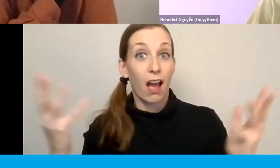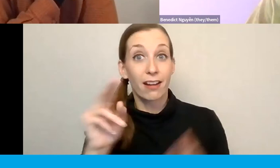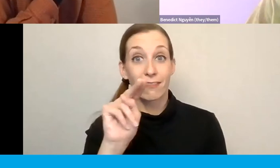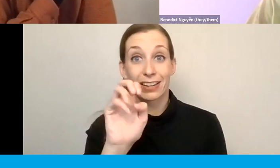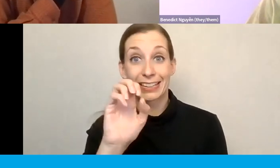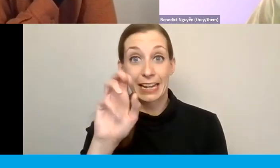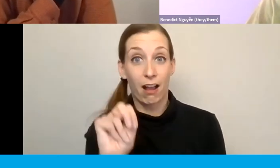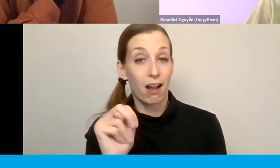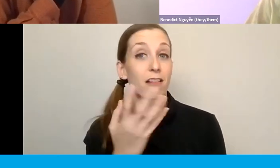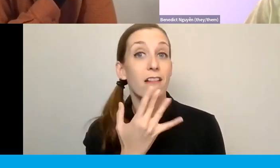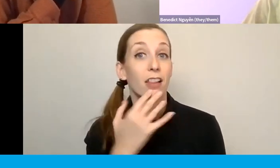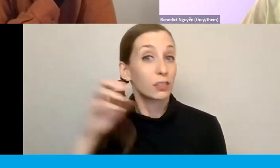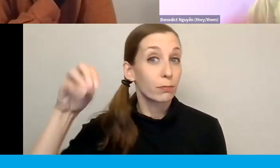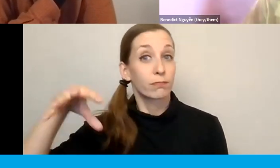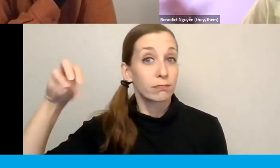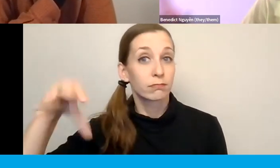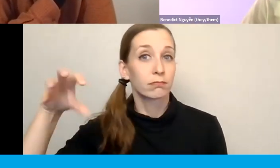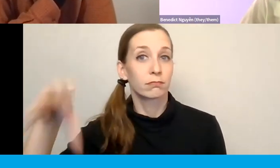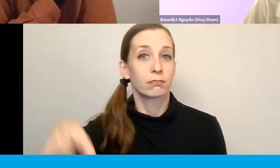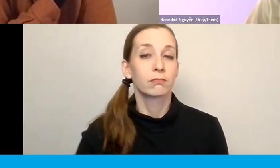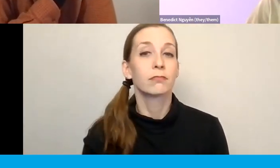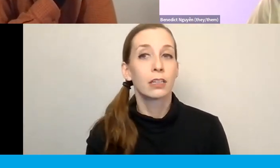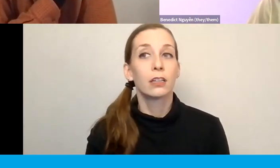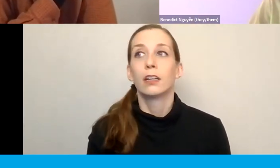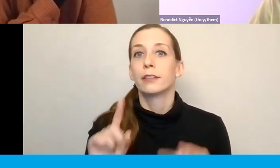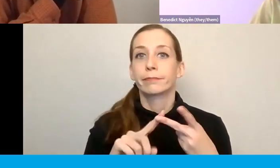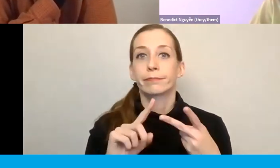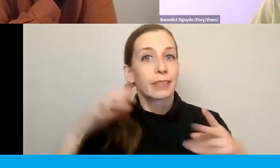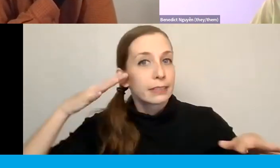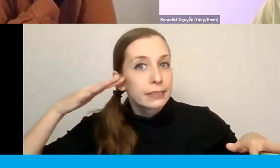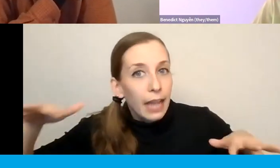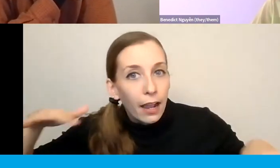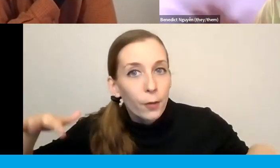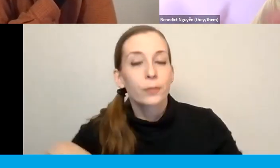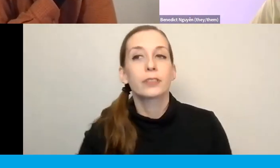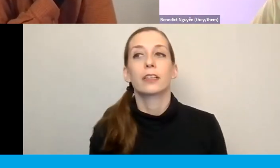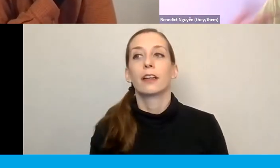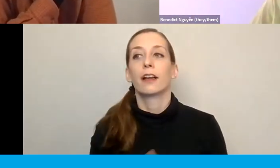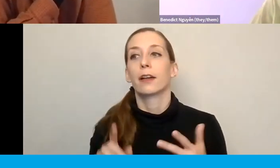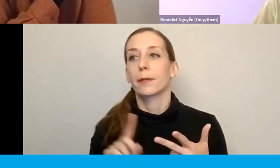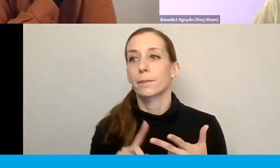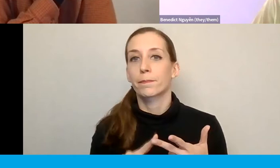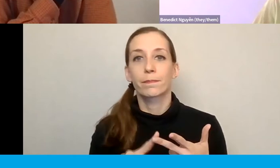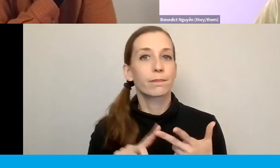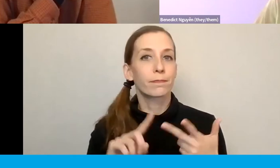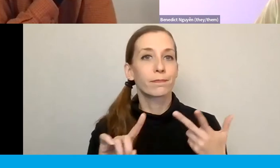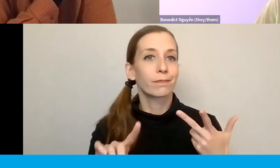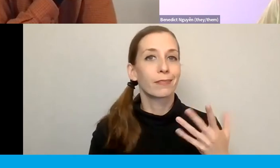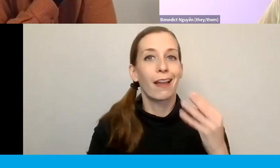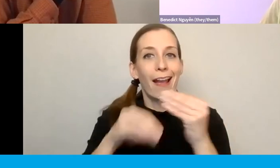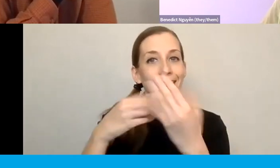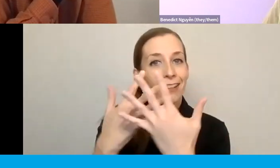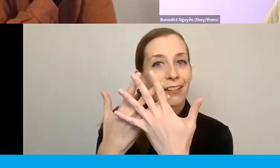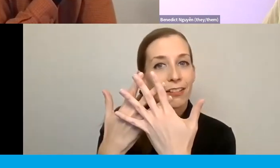interspersed throughout, mm-hmm. your work with sound, your use mm-hmm. of certain filters over the